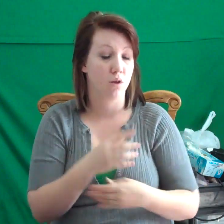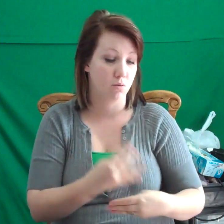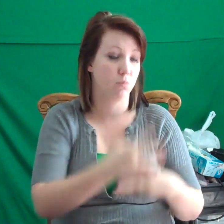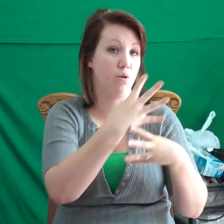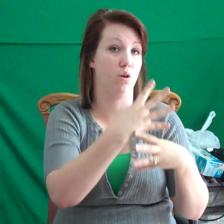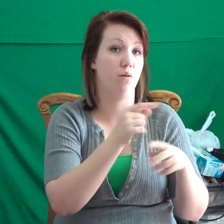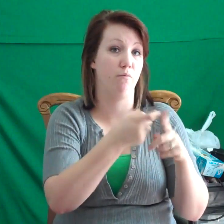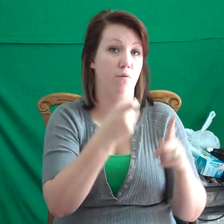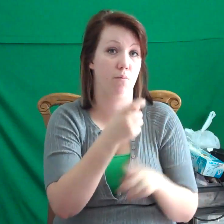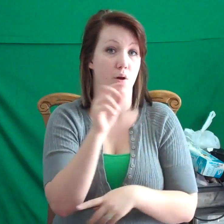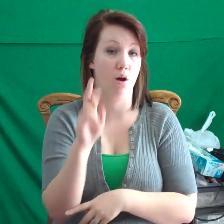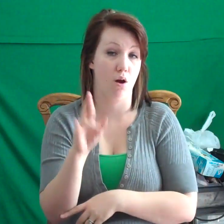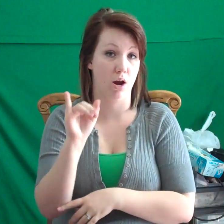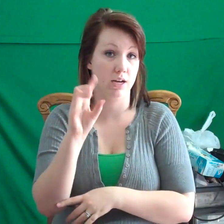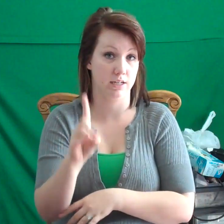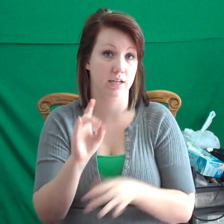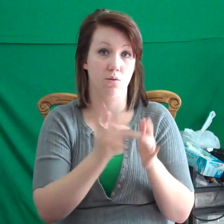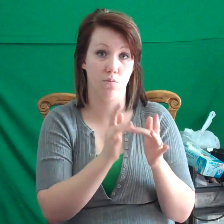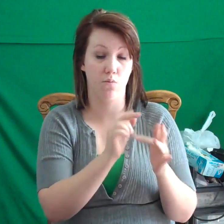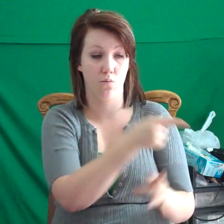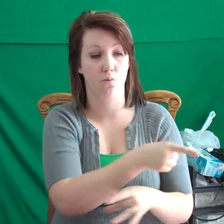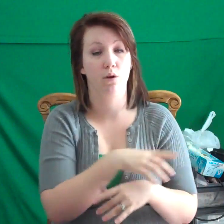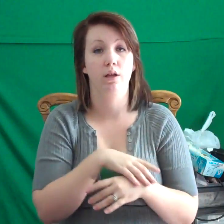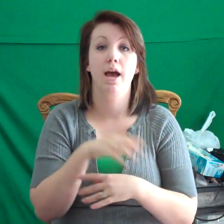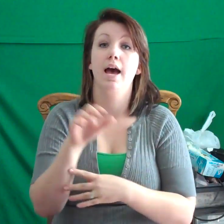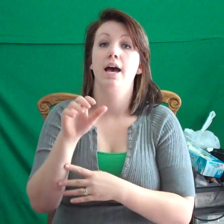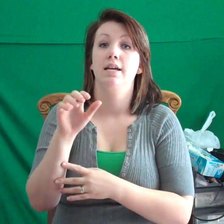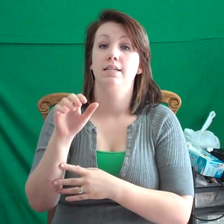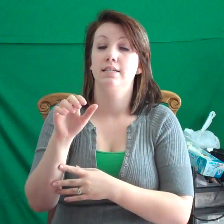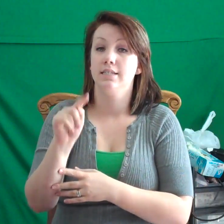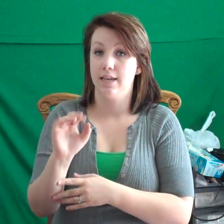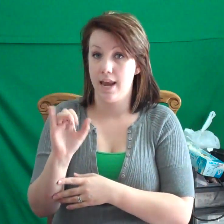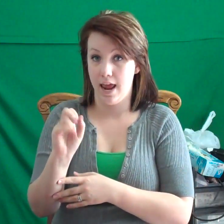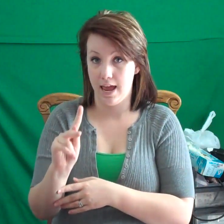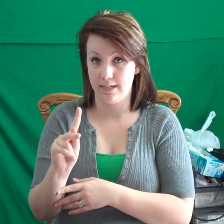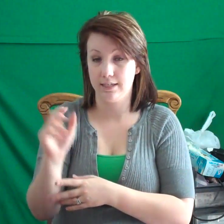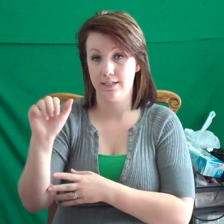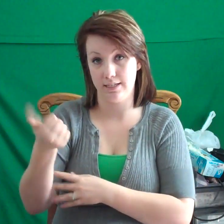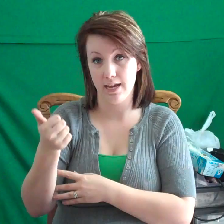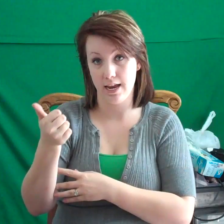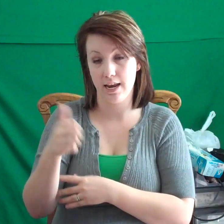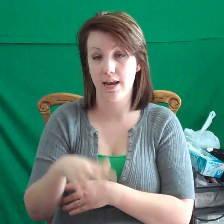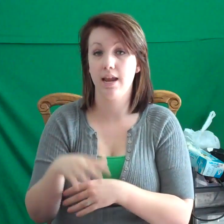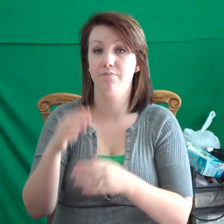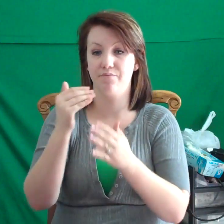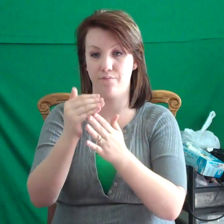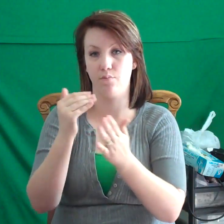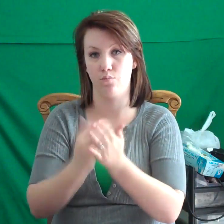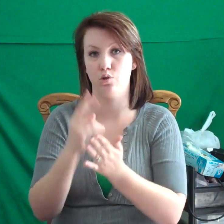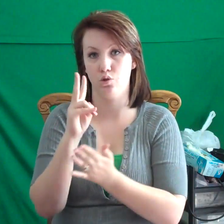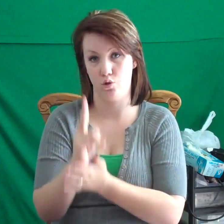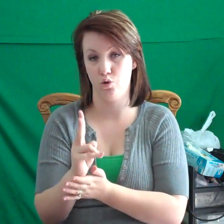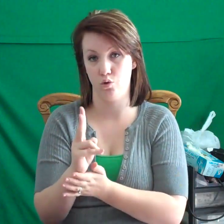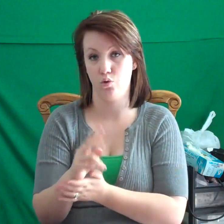website. Task number 10 is also broken down. Task 10A, using English proficiently